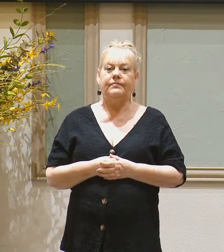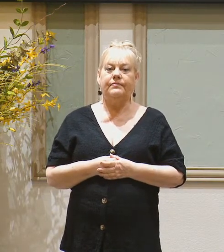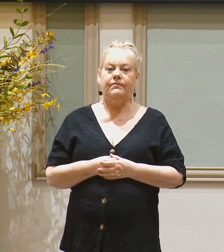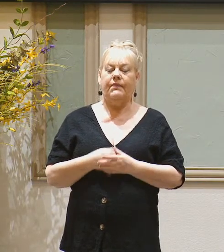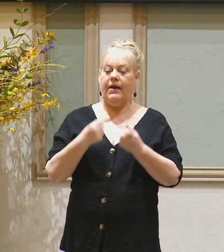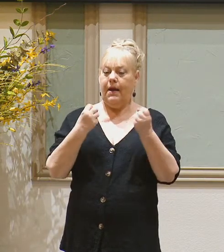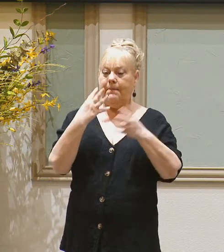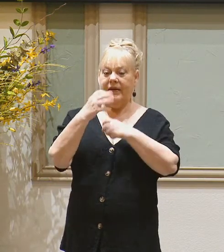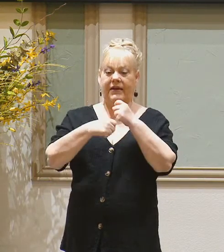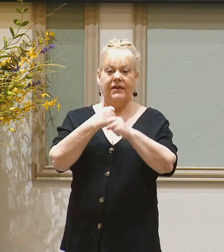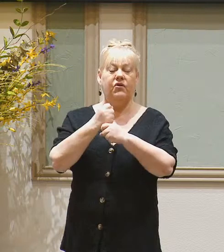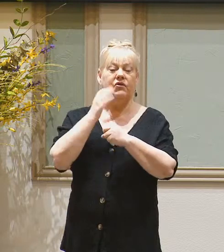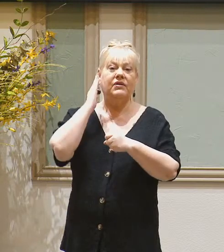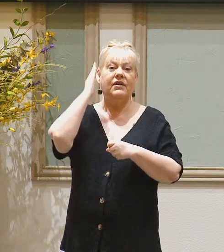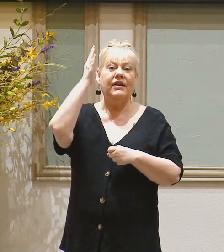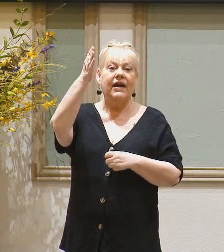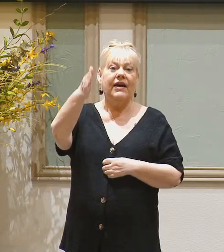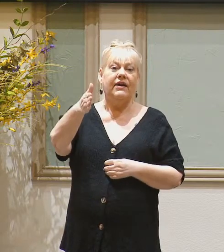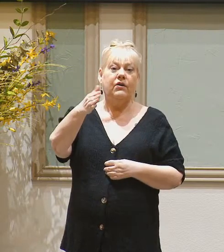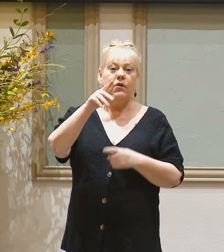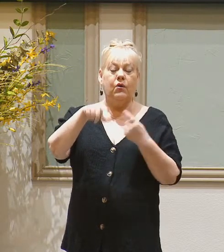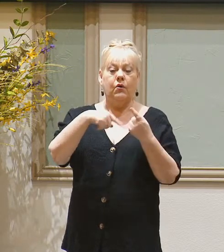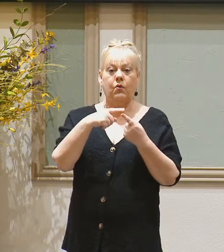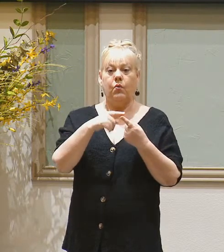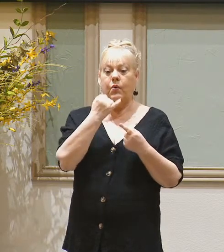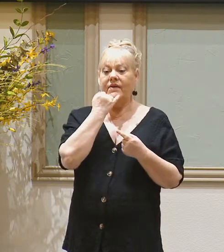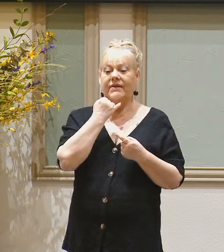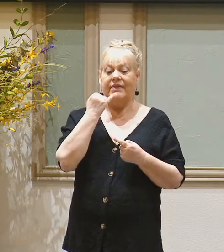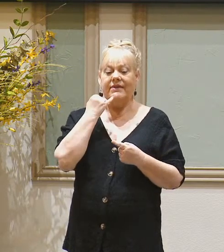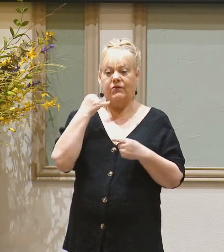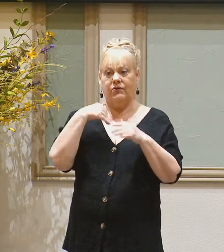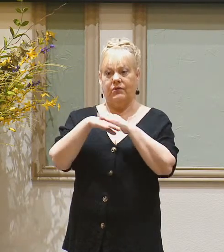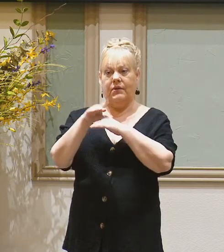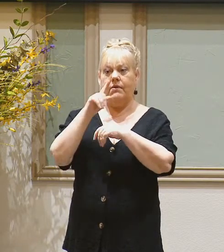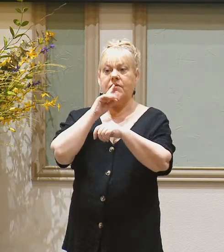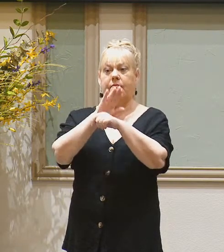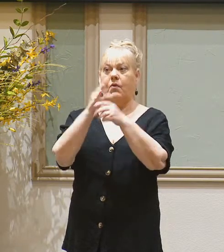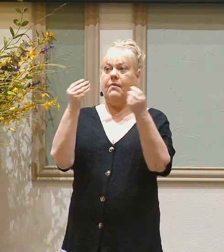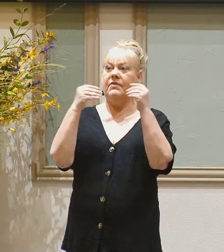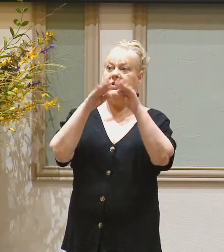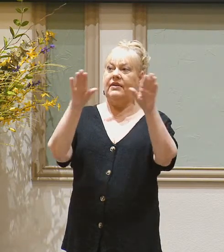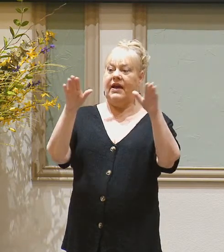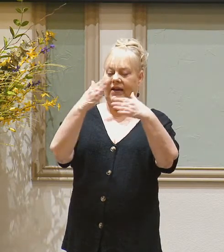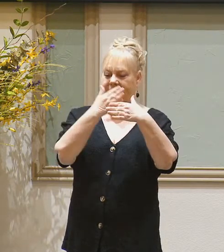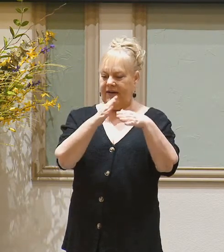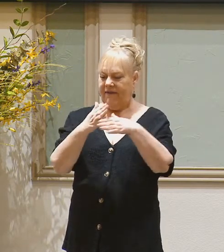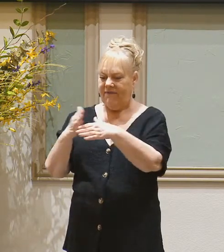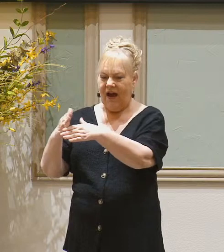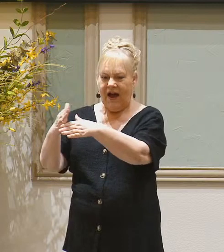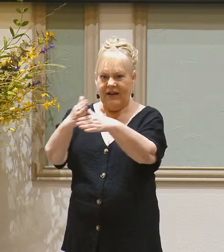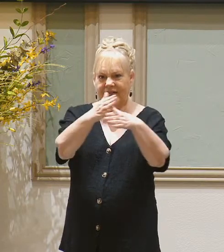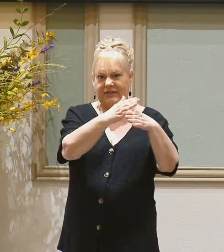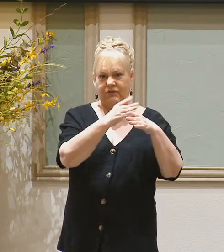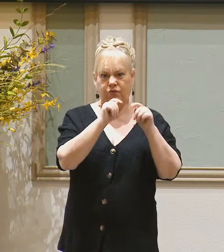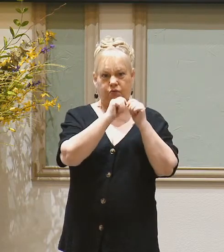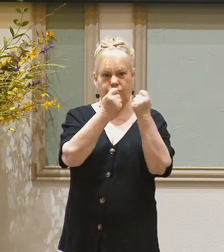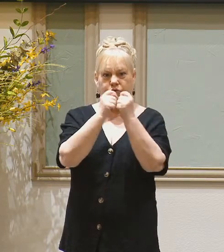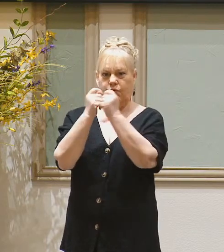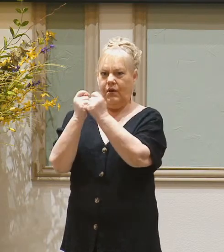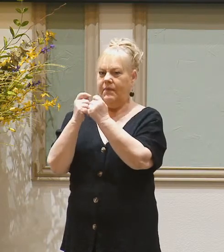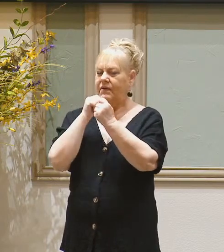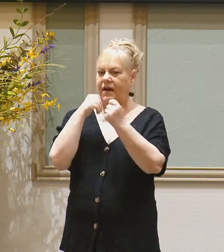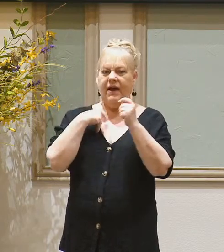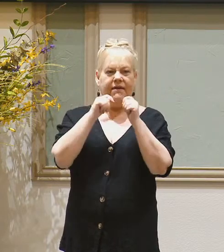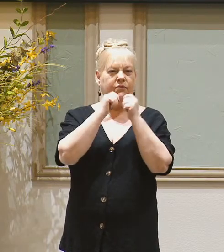And many years later, when Israel enters the promised land and divides the land up into tribes, you remember there is no tribe